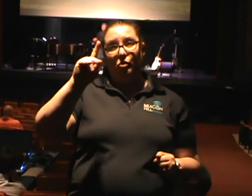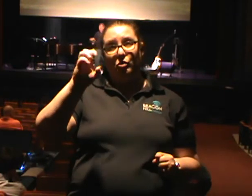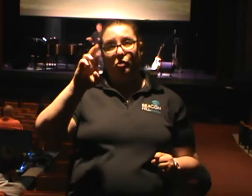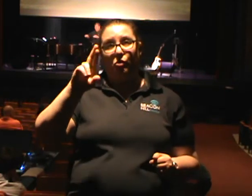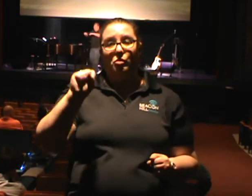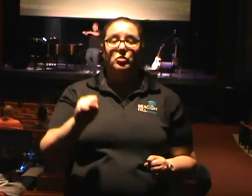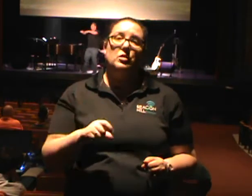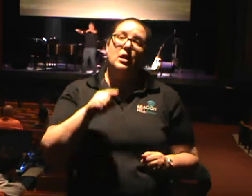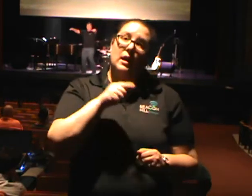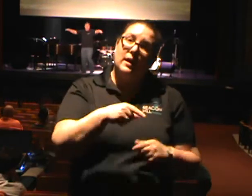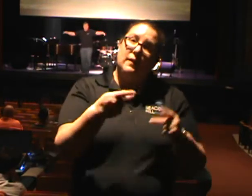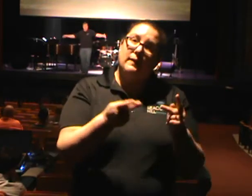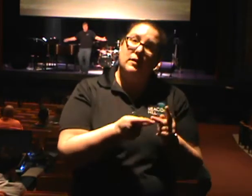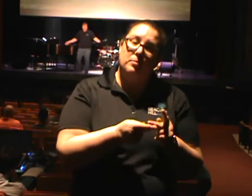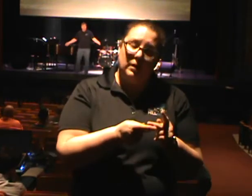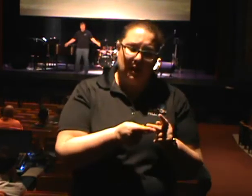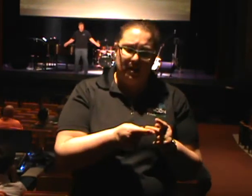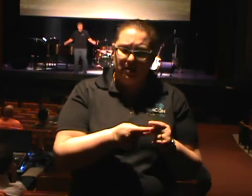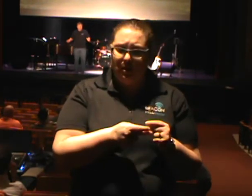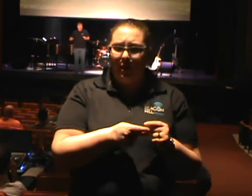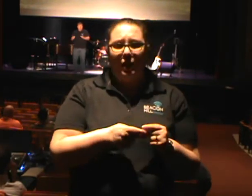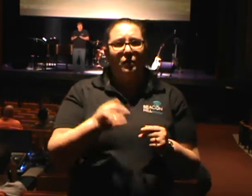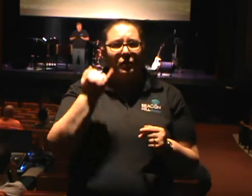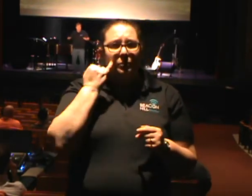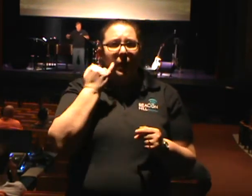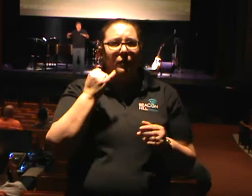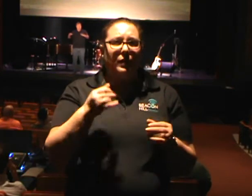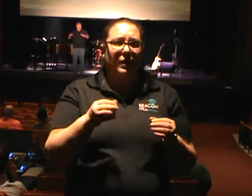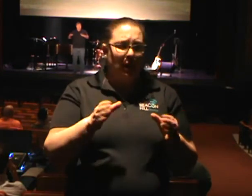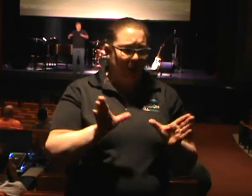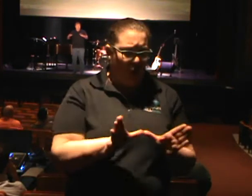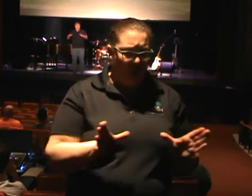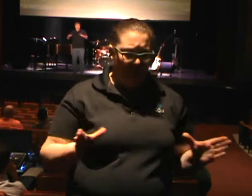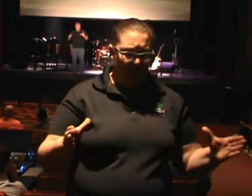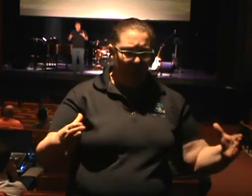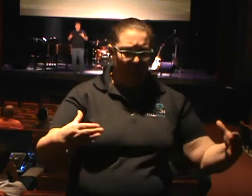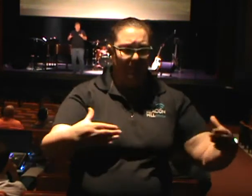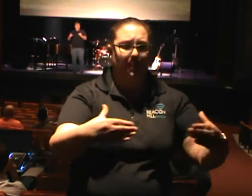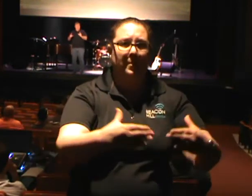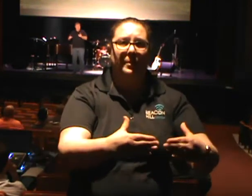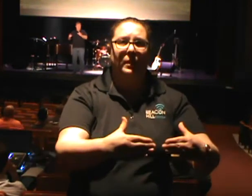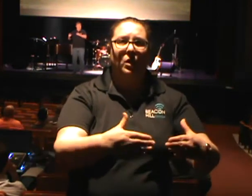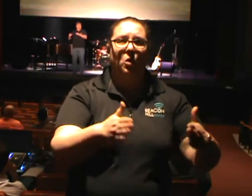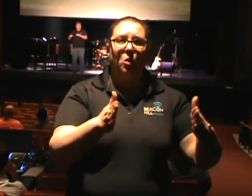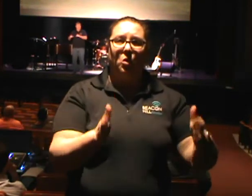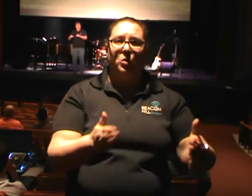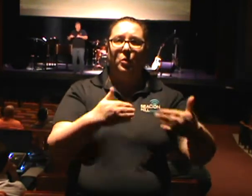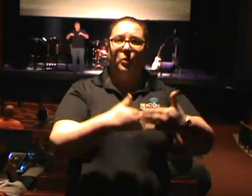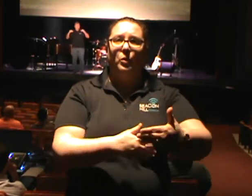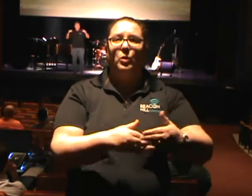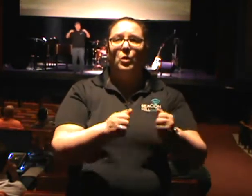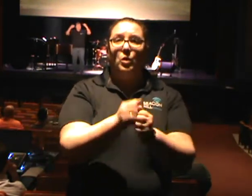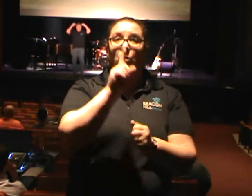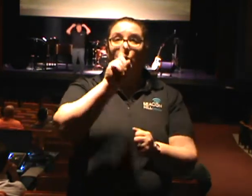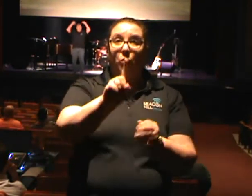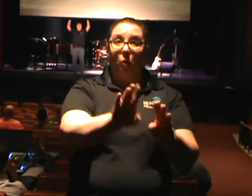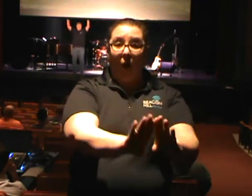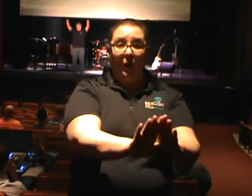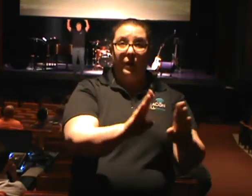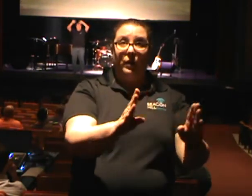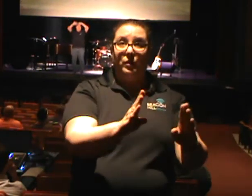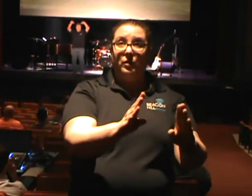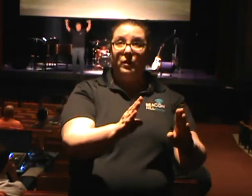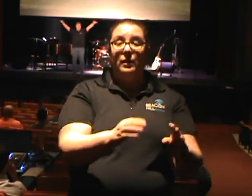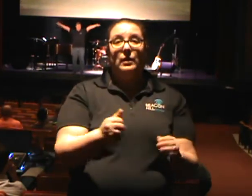would likely either be a circular enclosure or a square enclosure that only had one entrance. In fact, it even